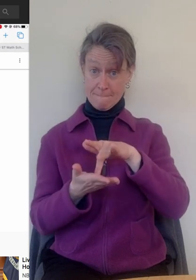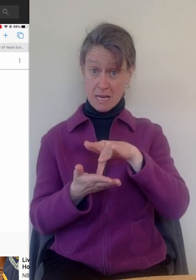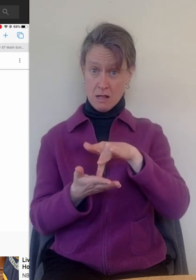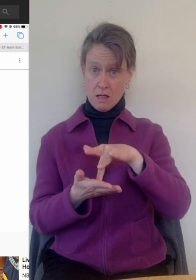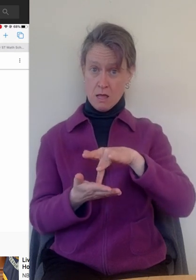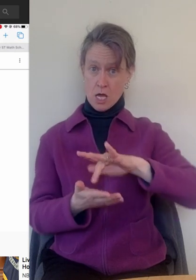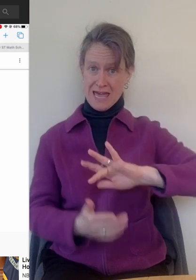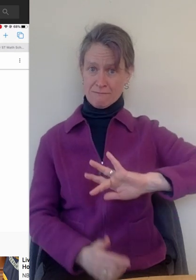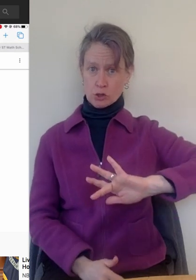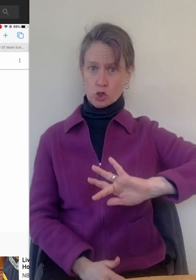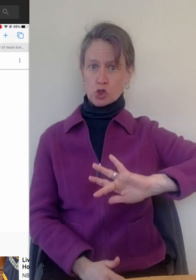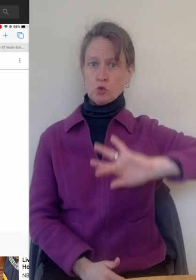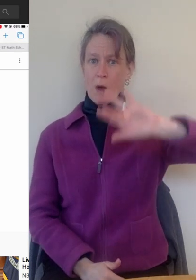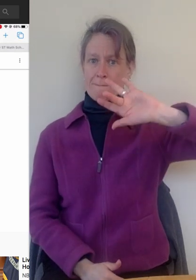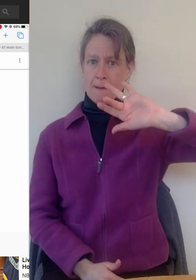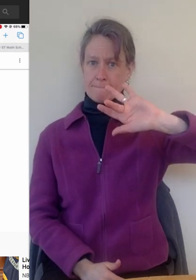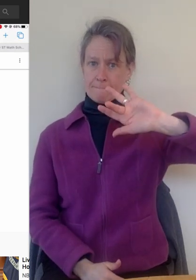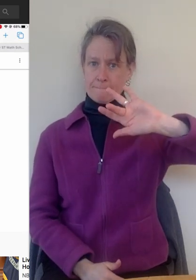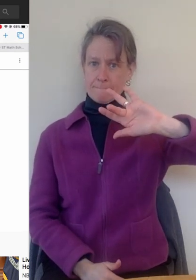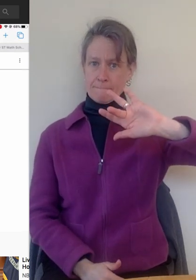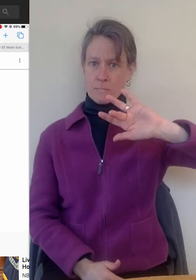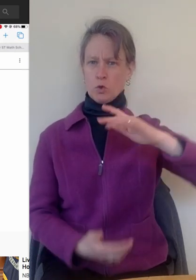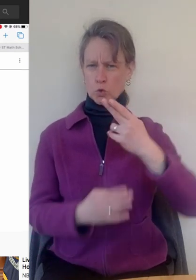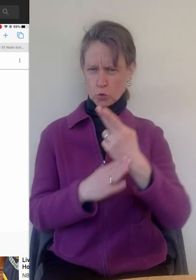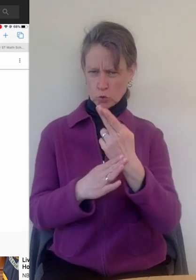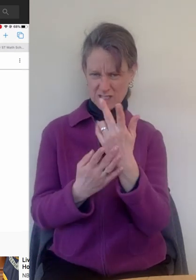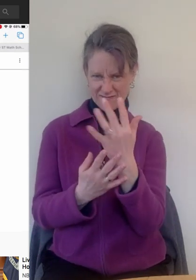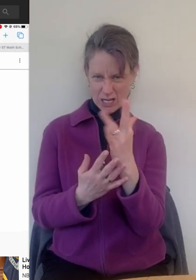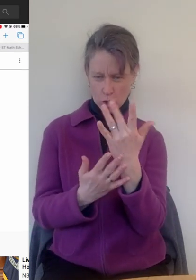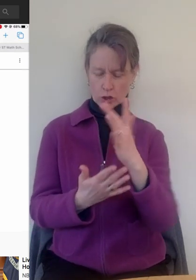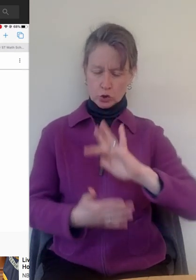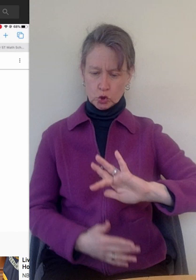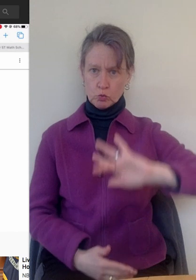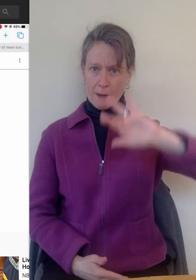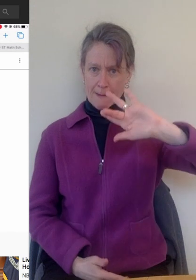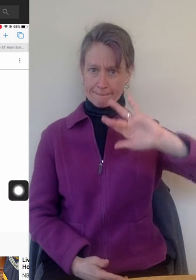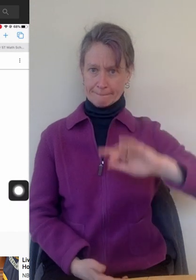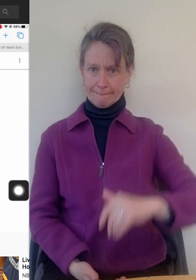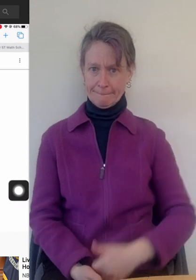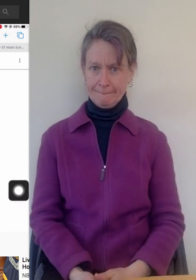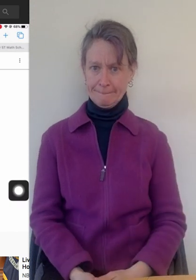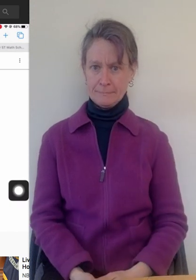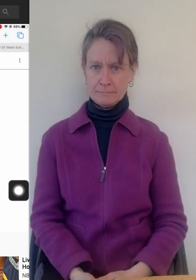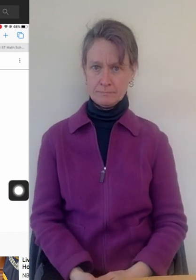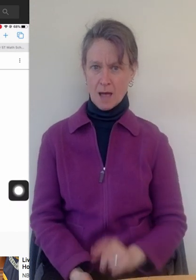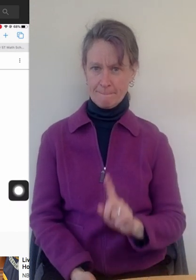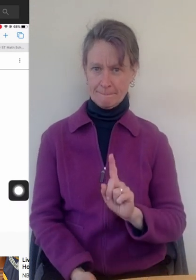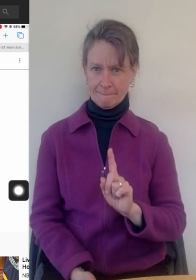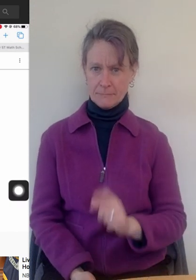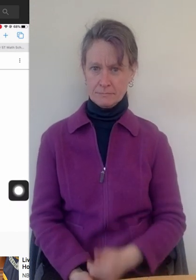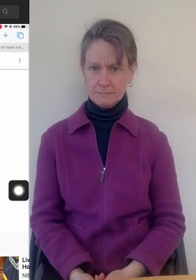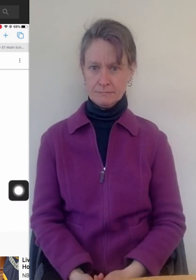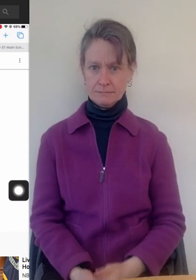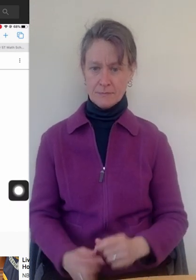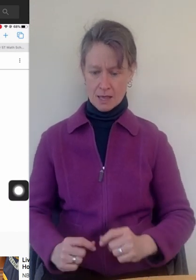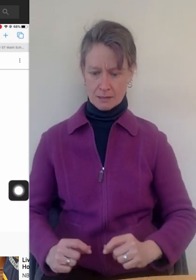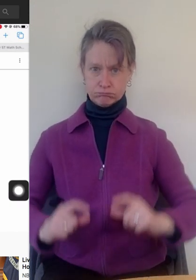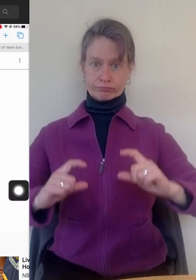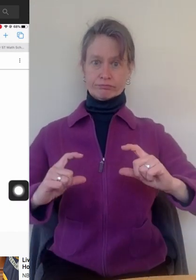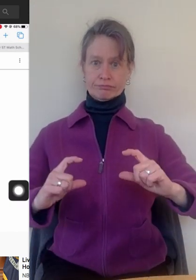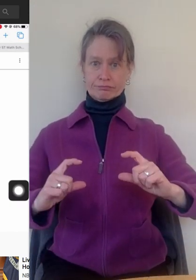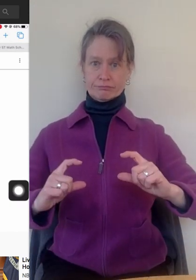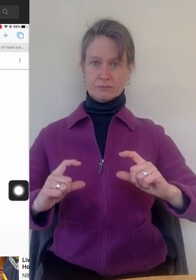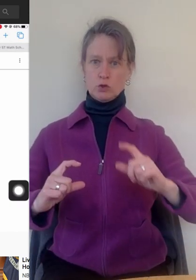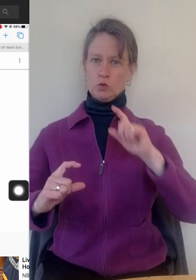to swipe up with your finger. So swipe up. And this dock